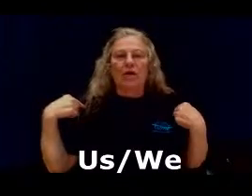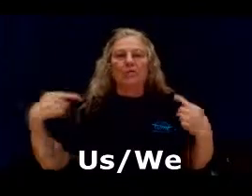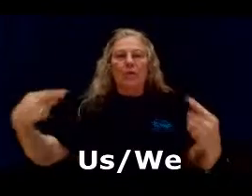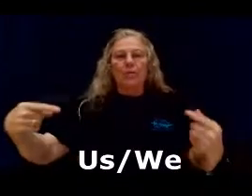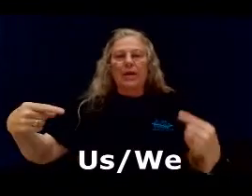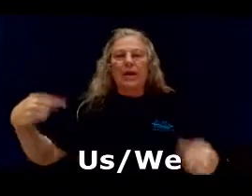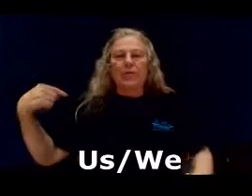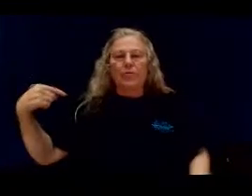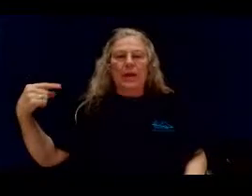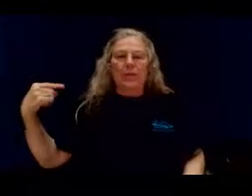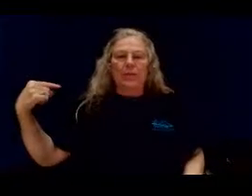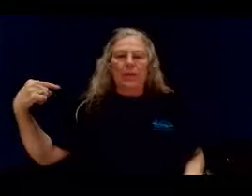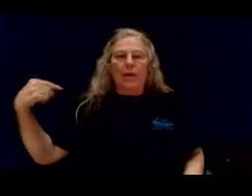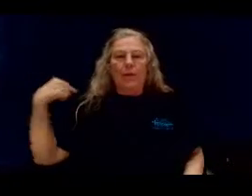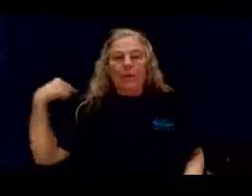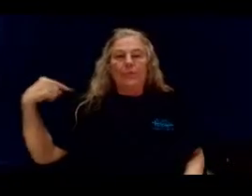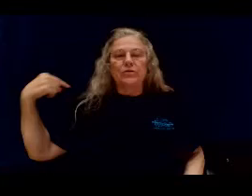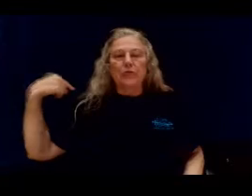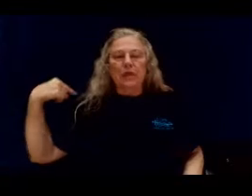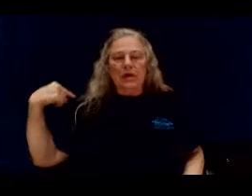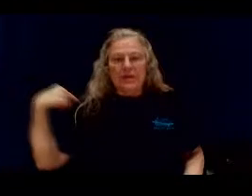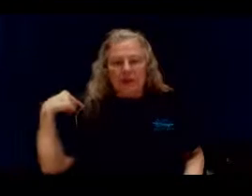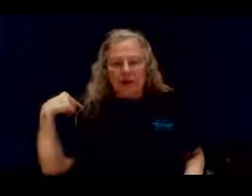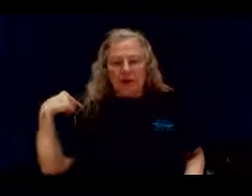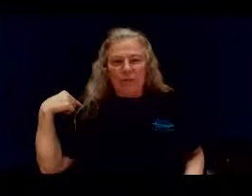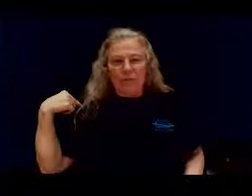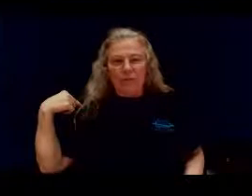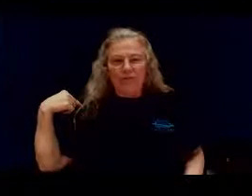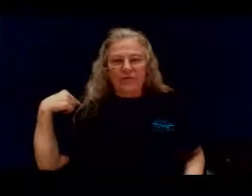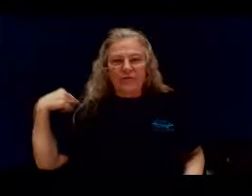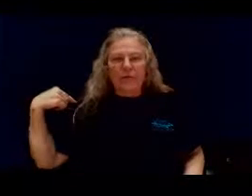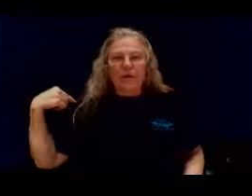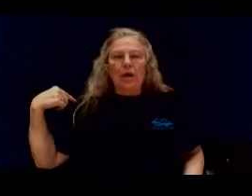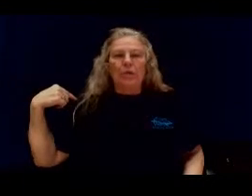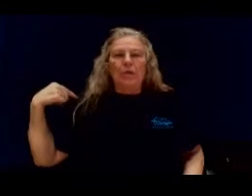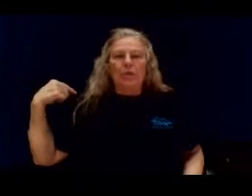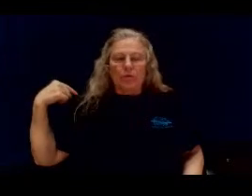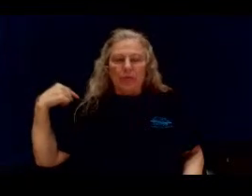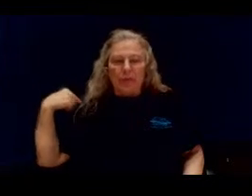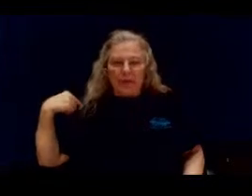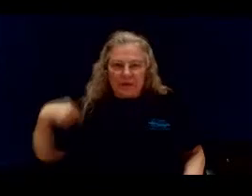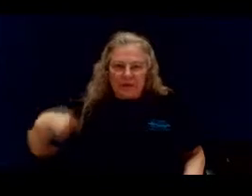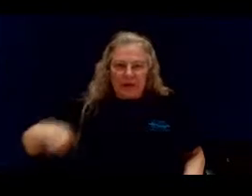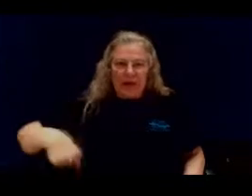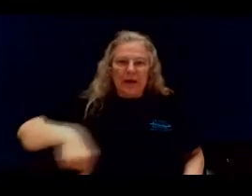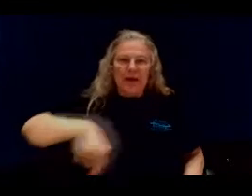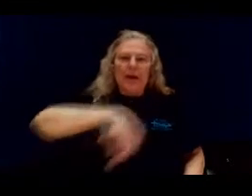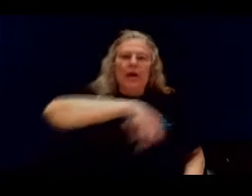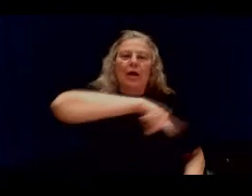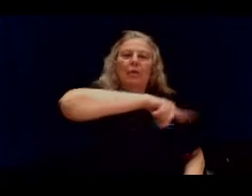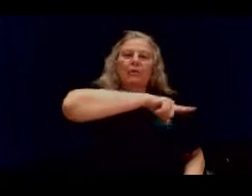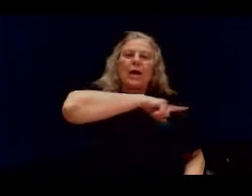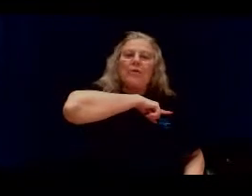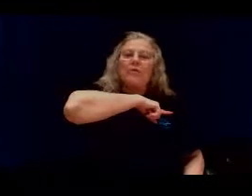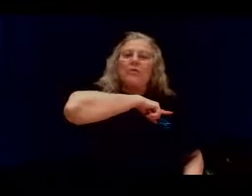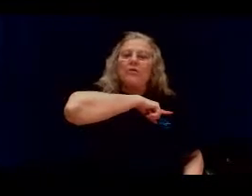yourself but other people. So take your pointer finger from your dominant side around to